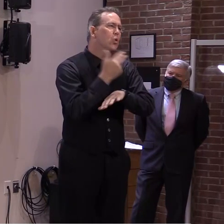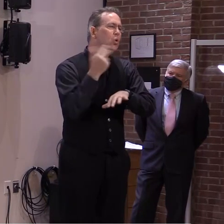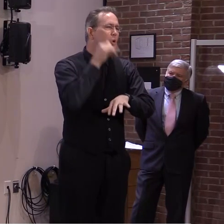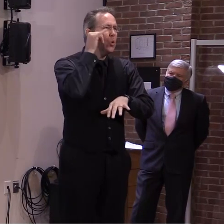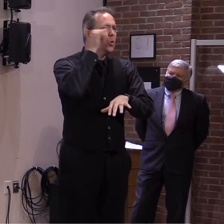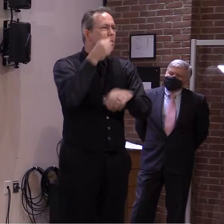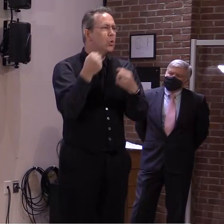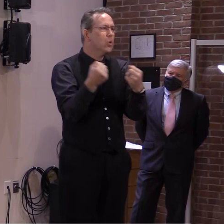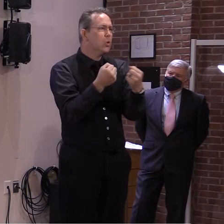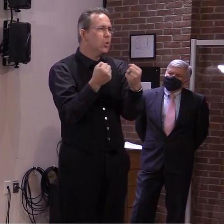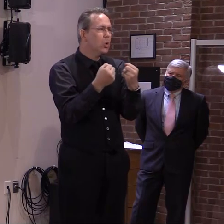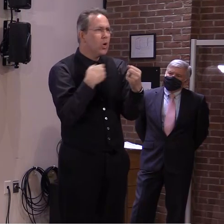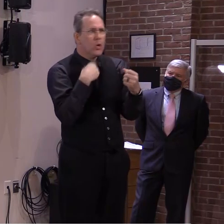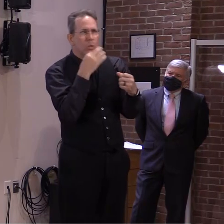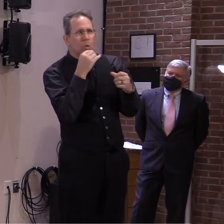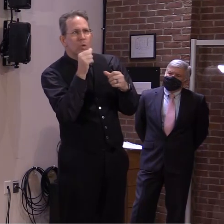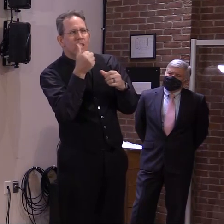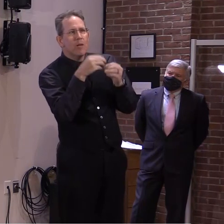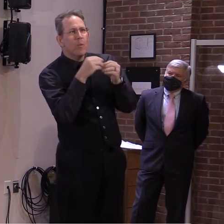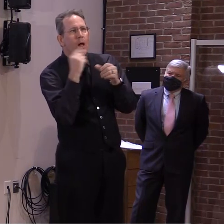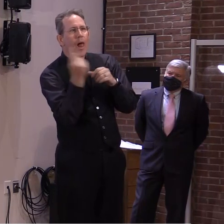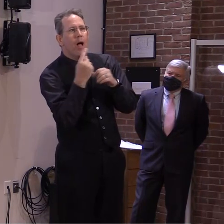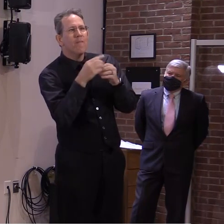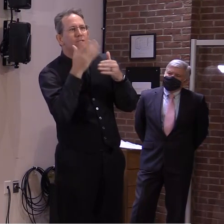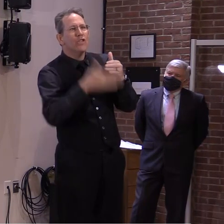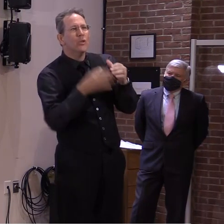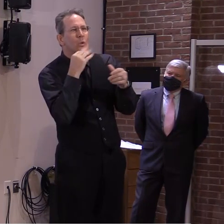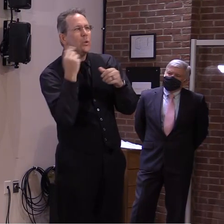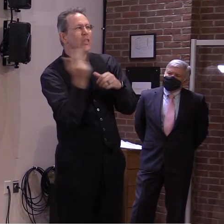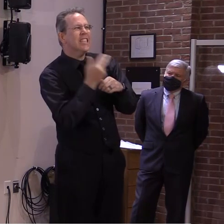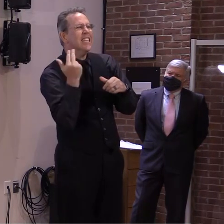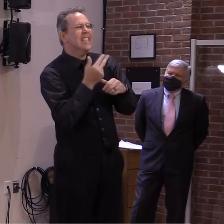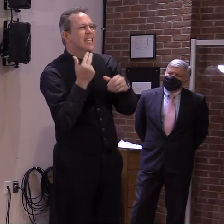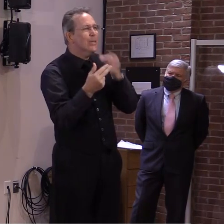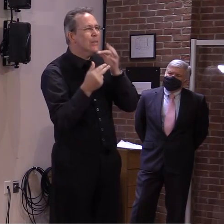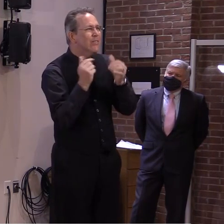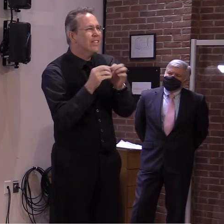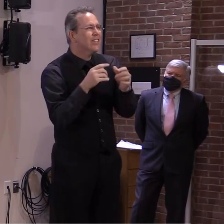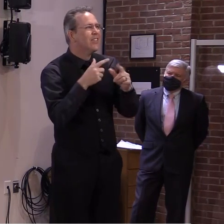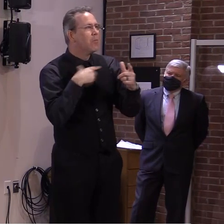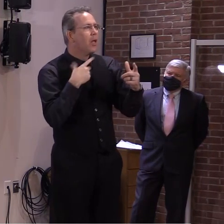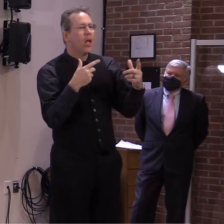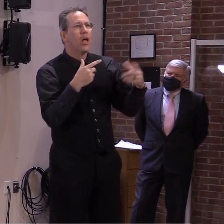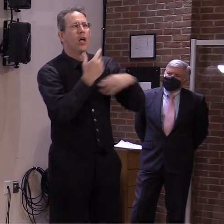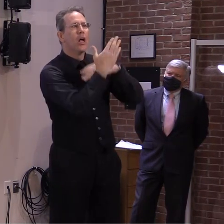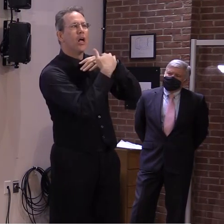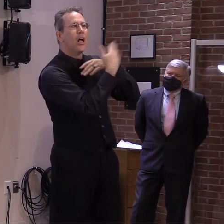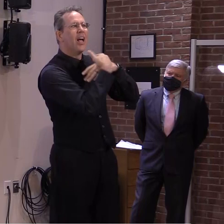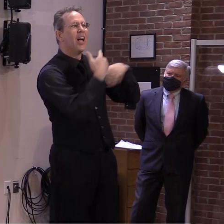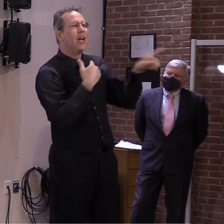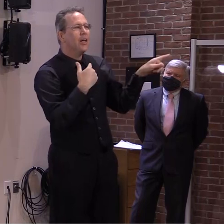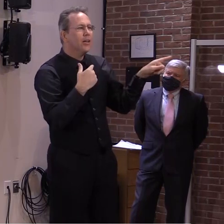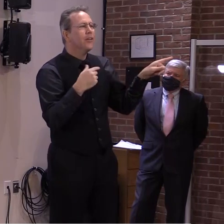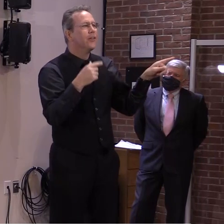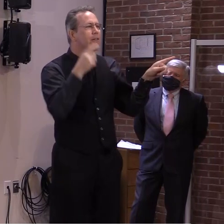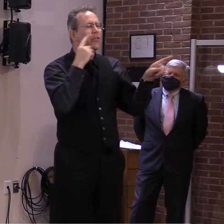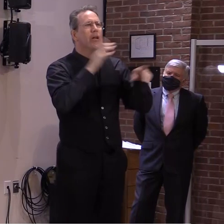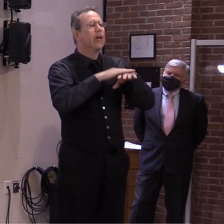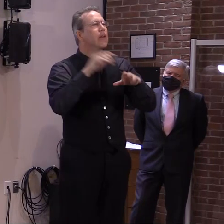there's a caution, I don't take those caution laps and take off my helmet and release